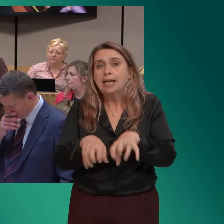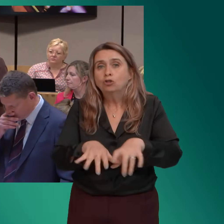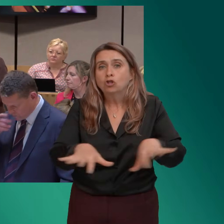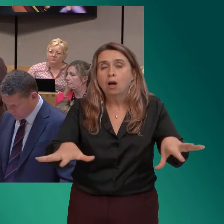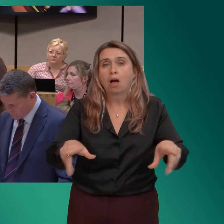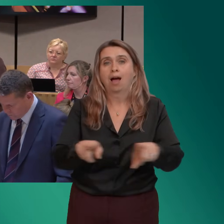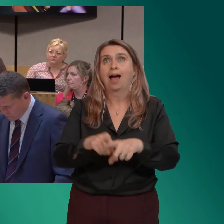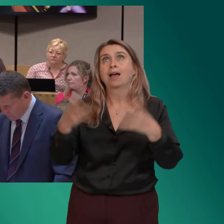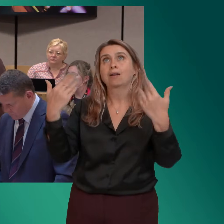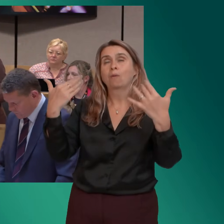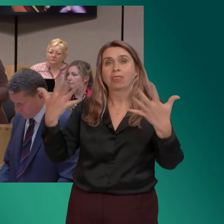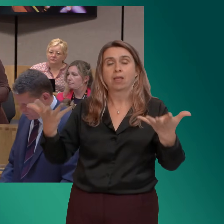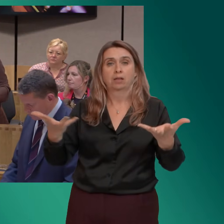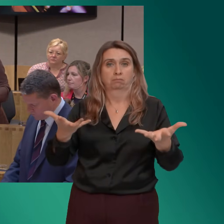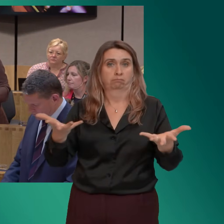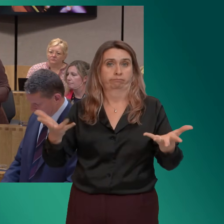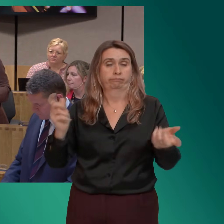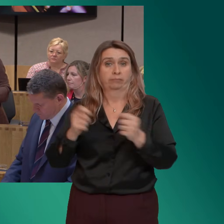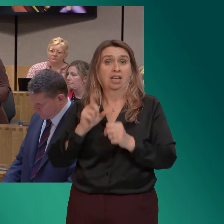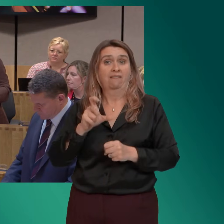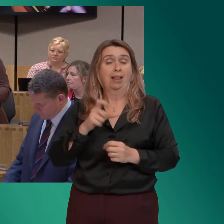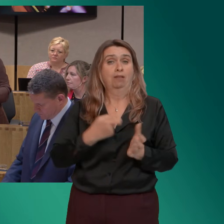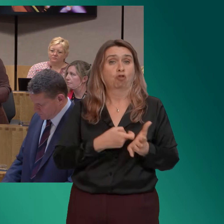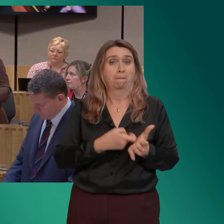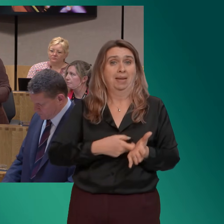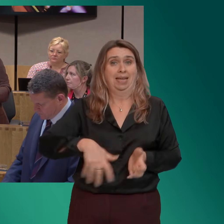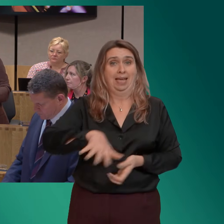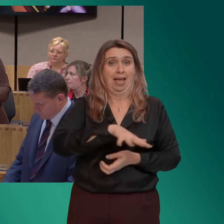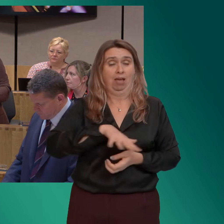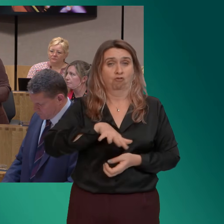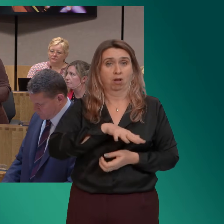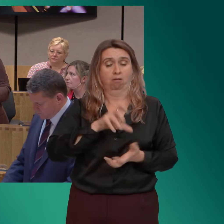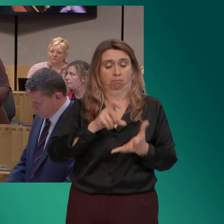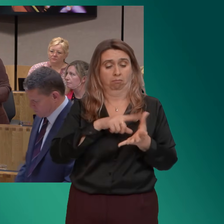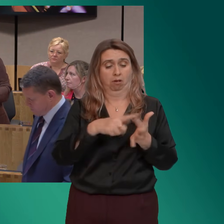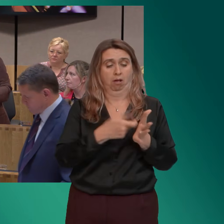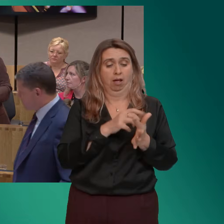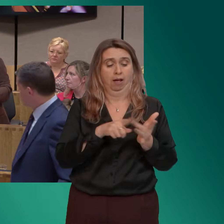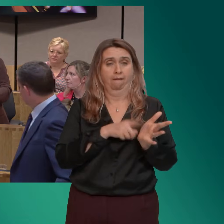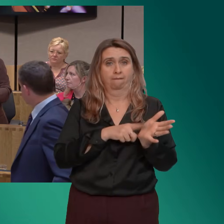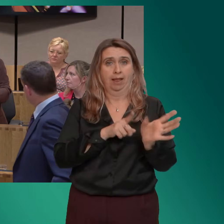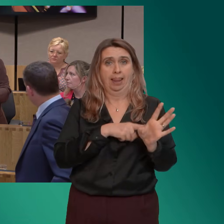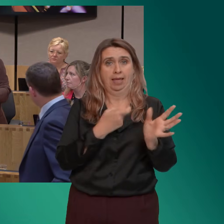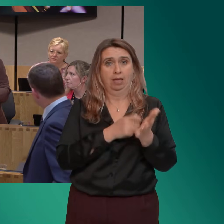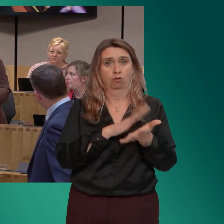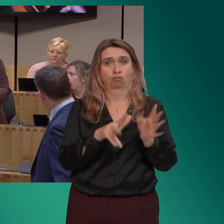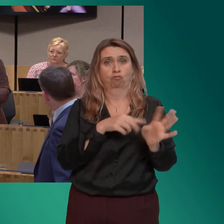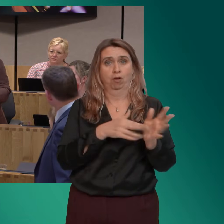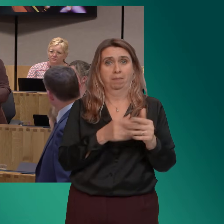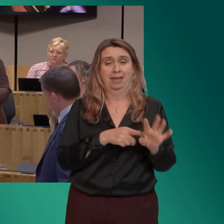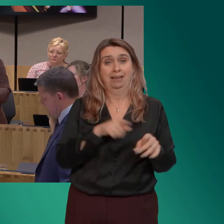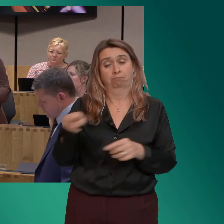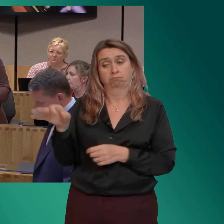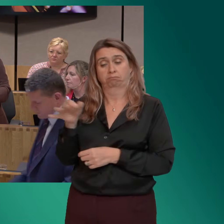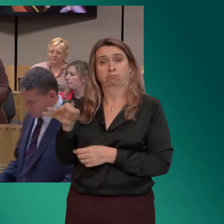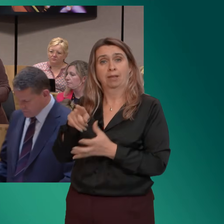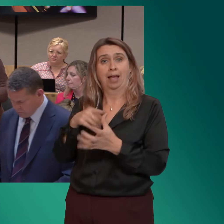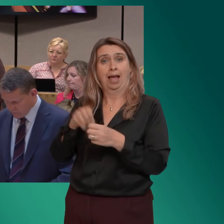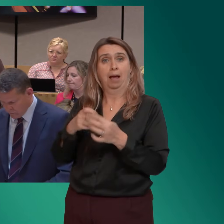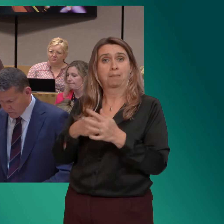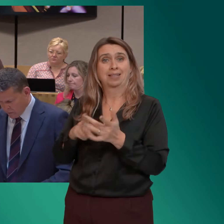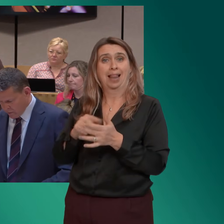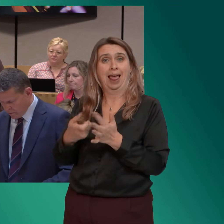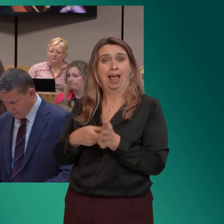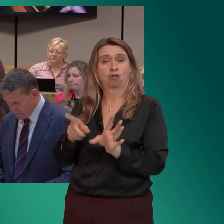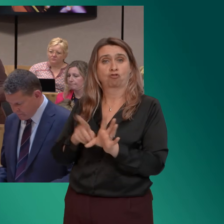my constituency of Blaenau Gwent Caerphilly Rymney, we see very clearly why that matters. In Cwmtleri, a devastating coal-tip